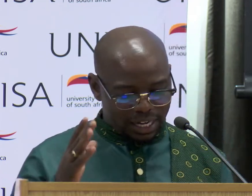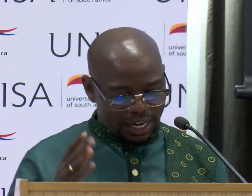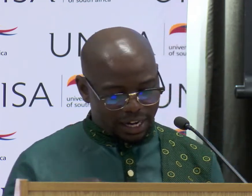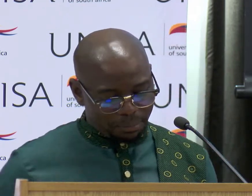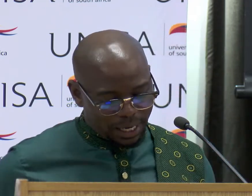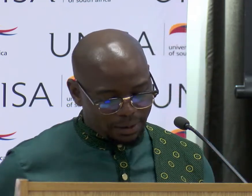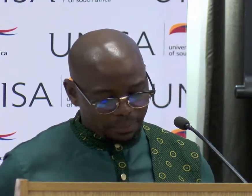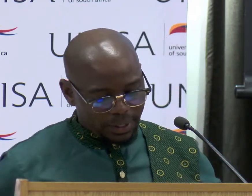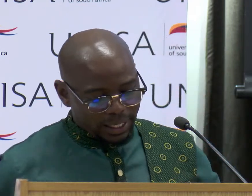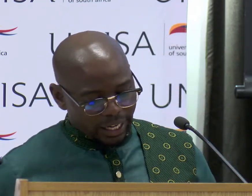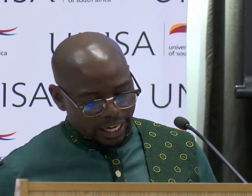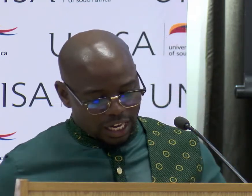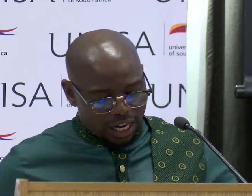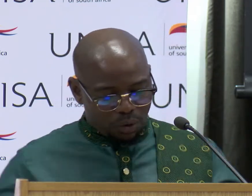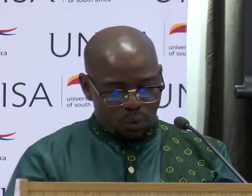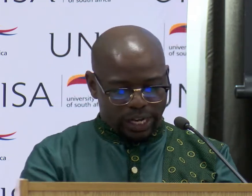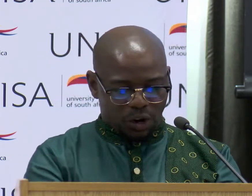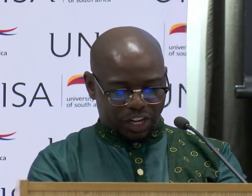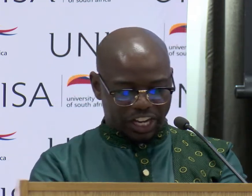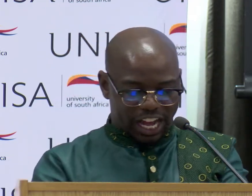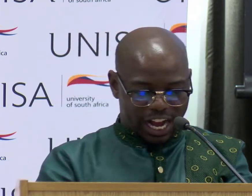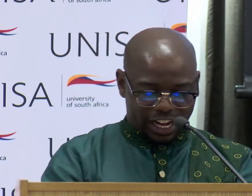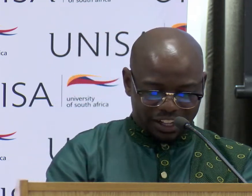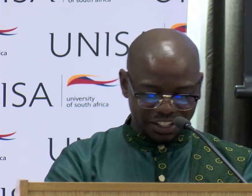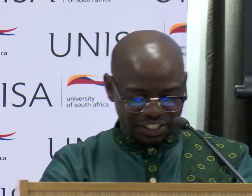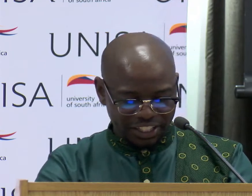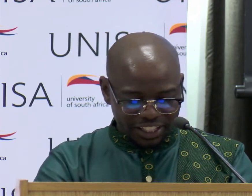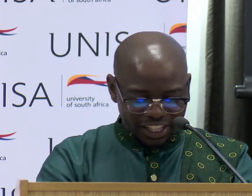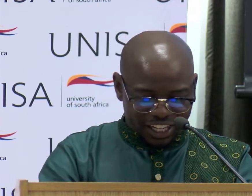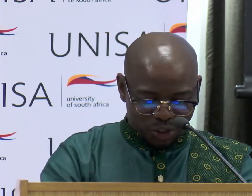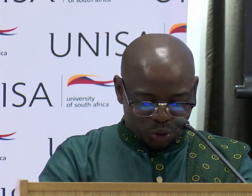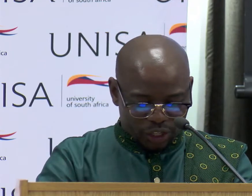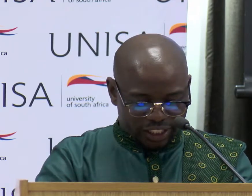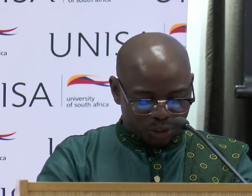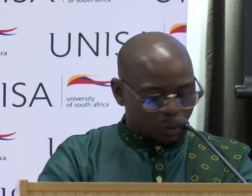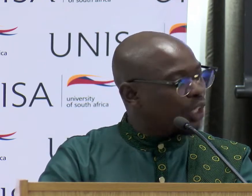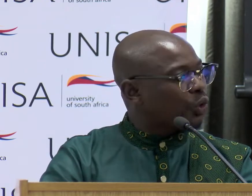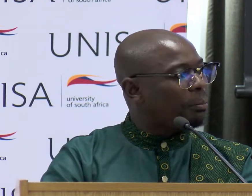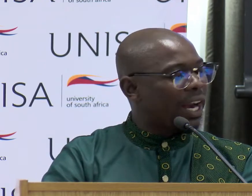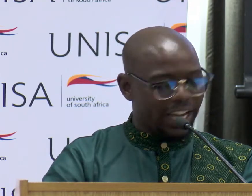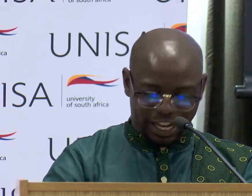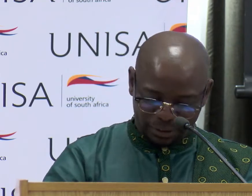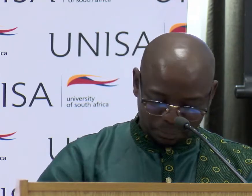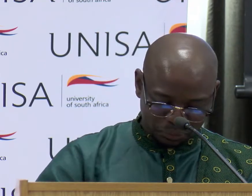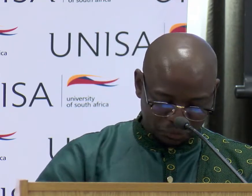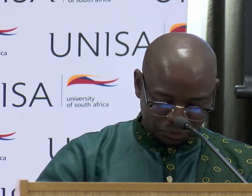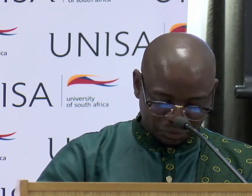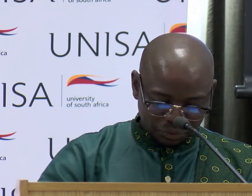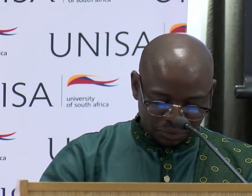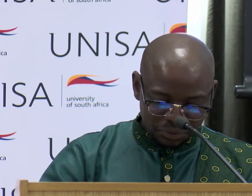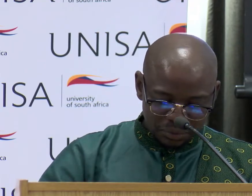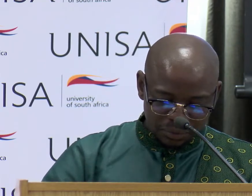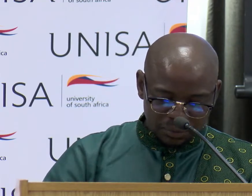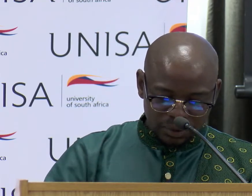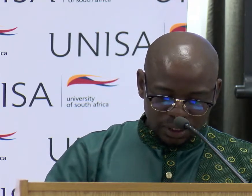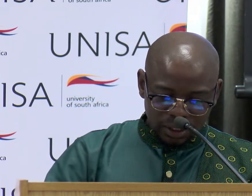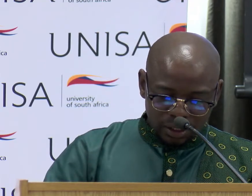habenya marama hela ngwana o rena lerato ke ntho e jwang banna